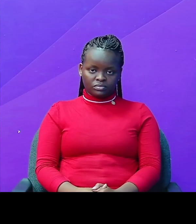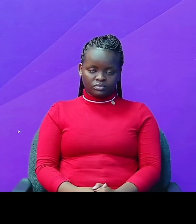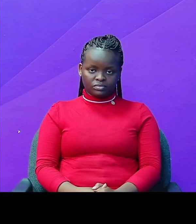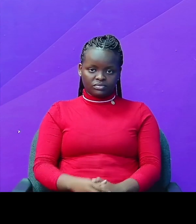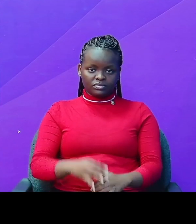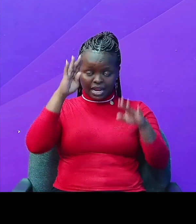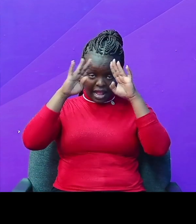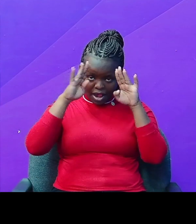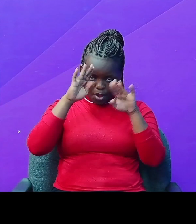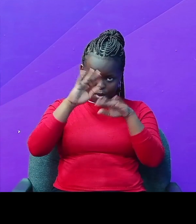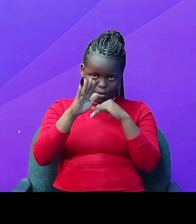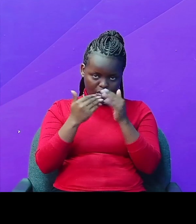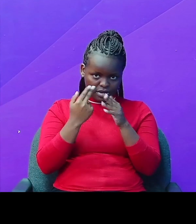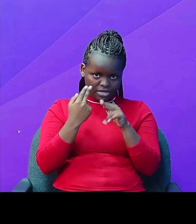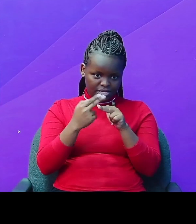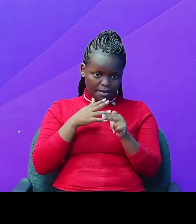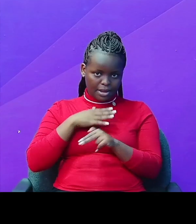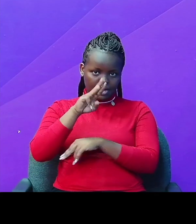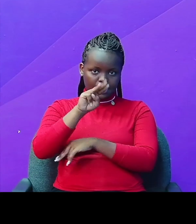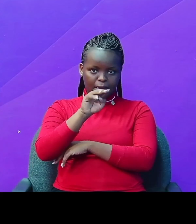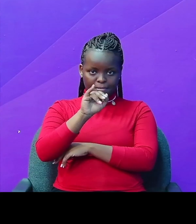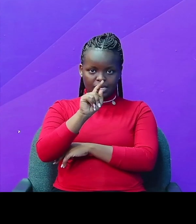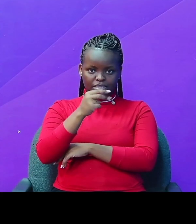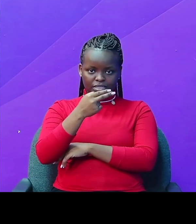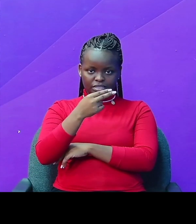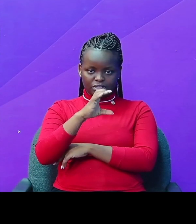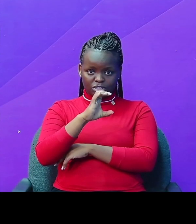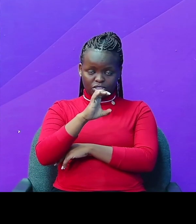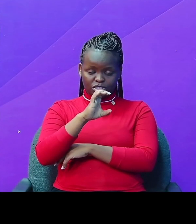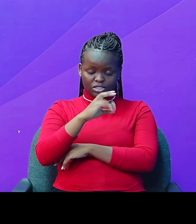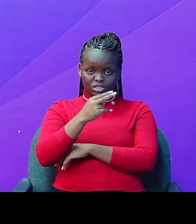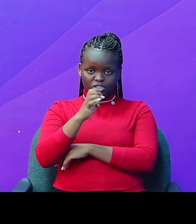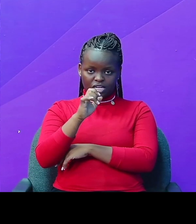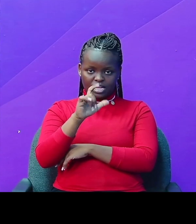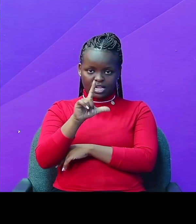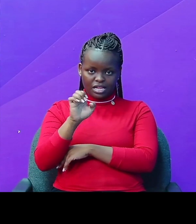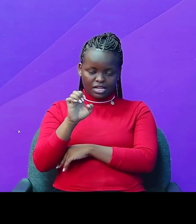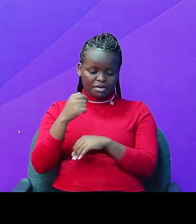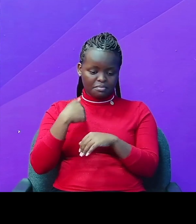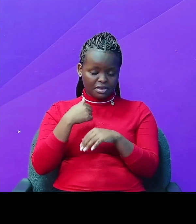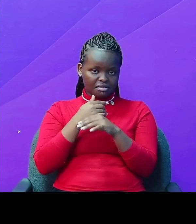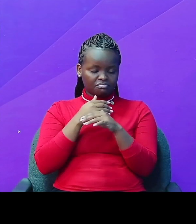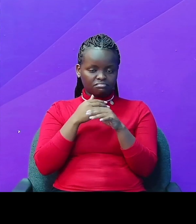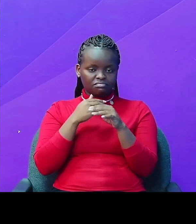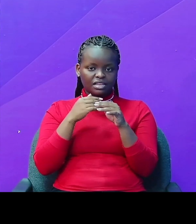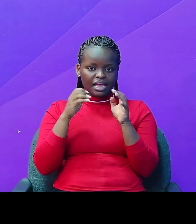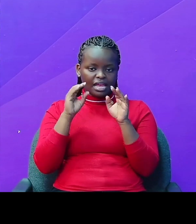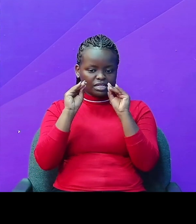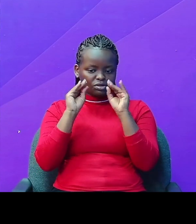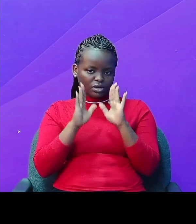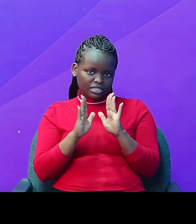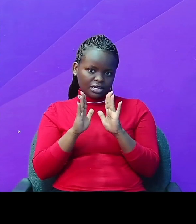Hello everyone, my name is Michelle. I'm a peer educator under Young Health Program under Plan